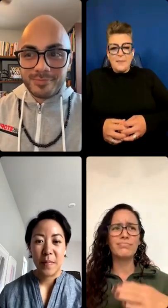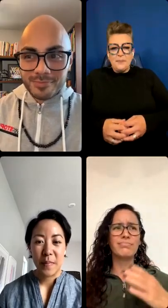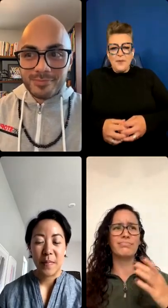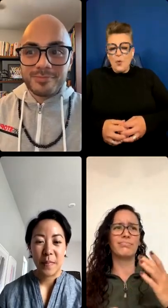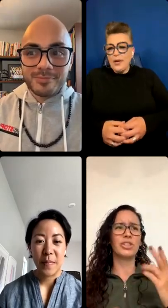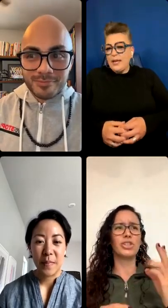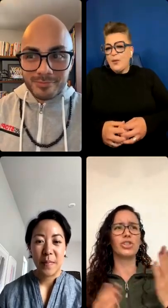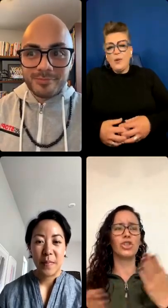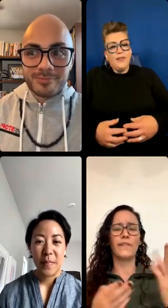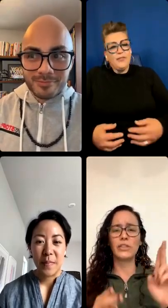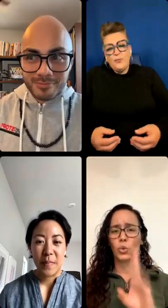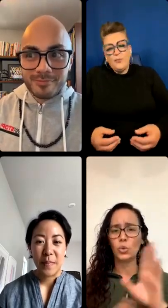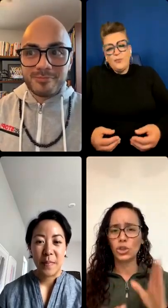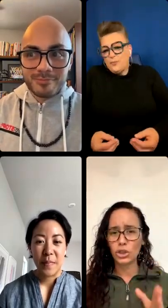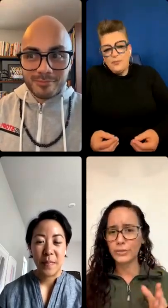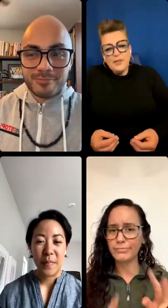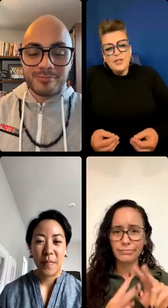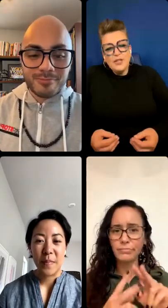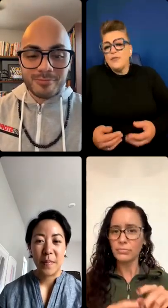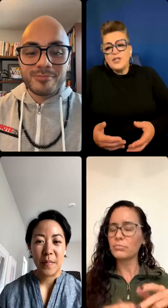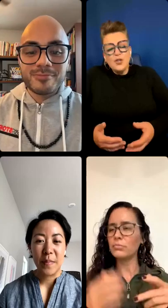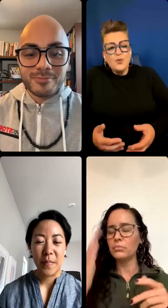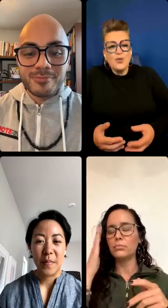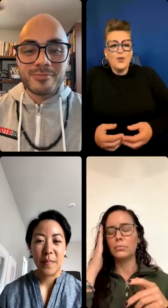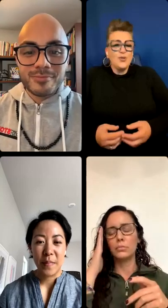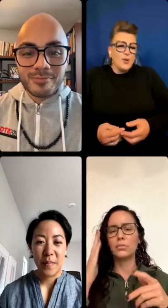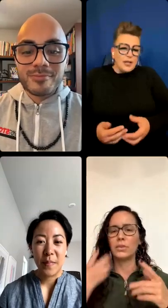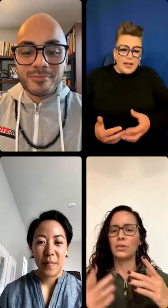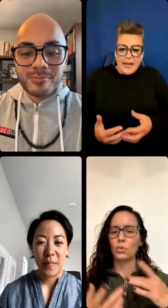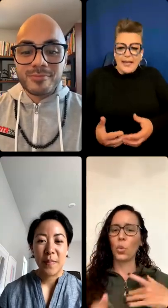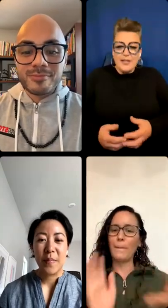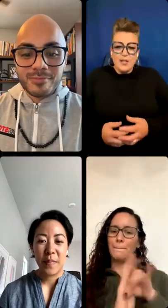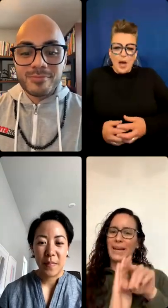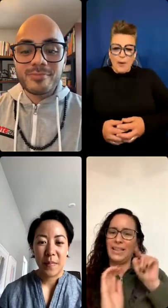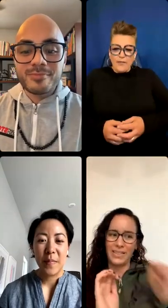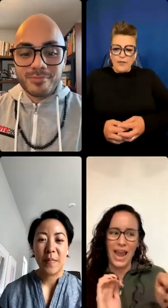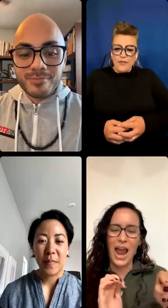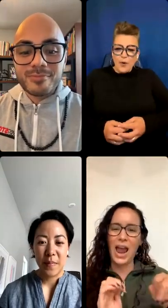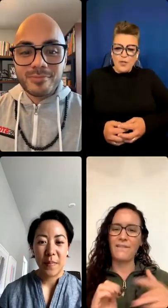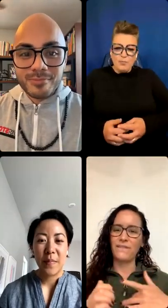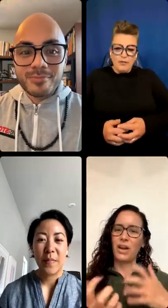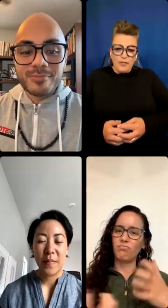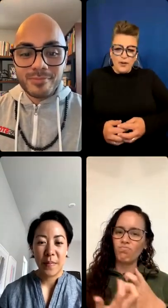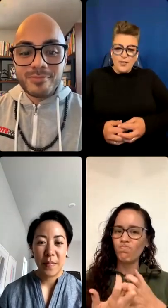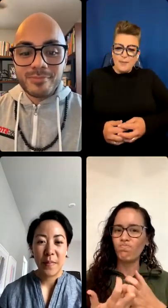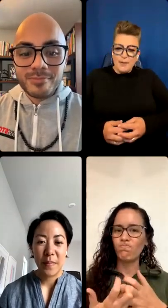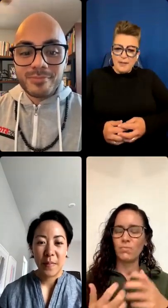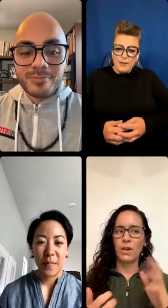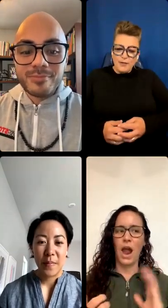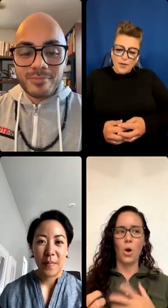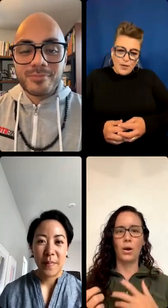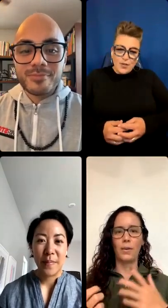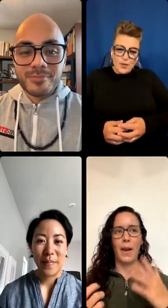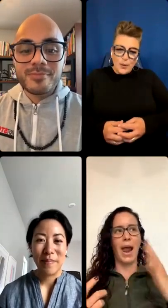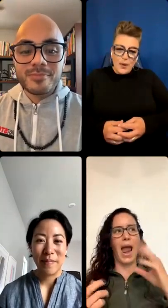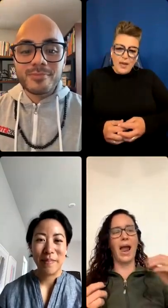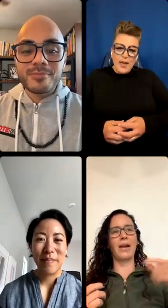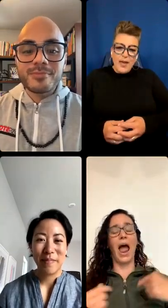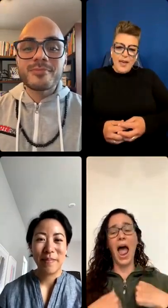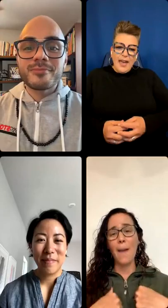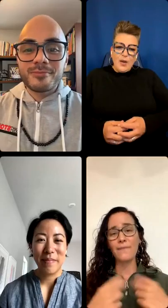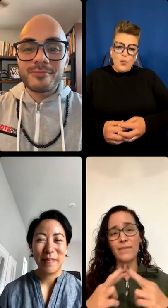therapists, working with service users or clients, however folks prefer to be referred